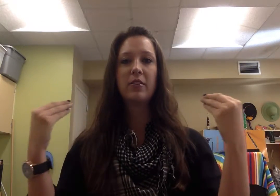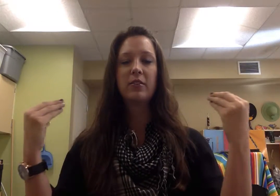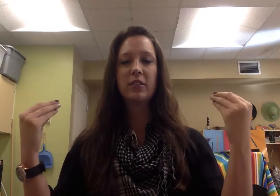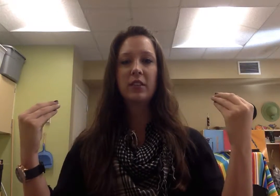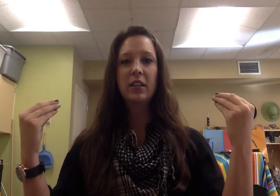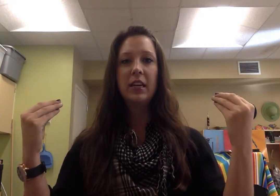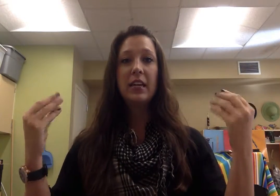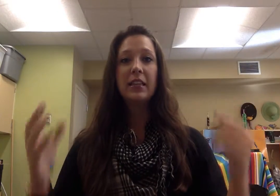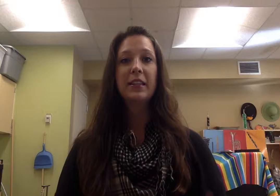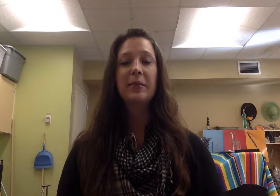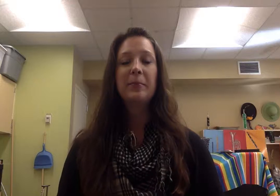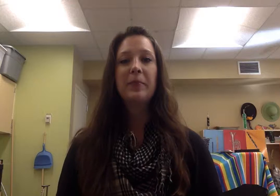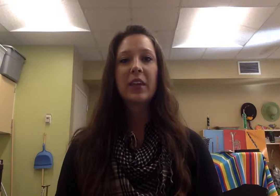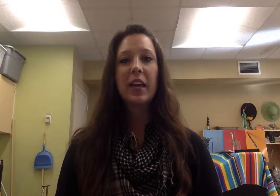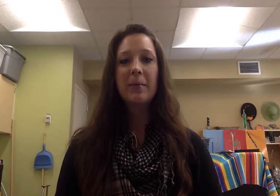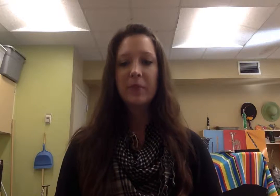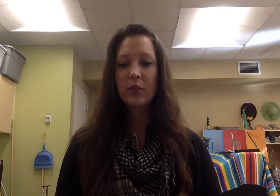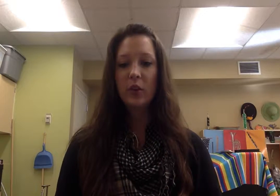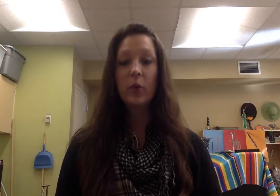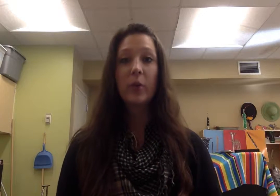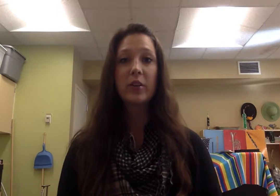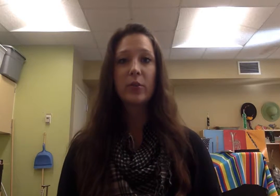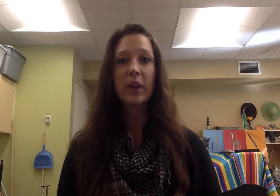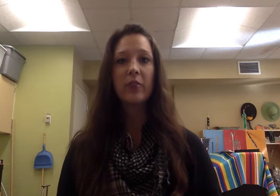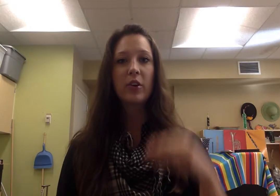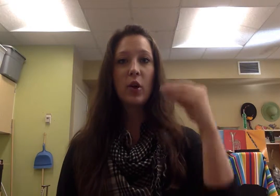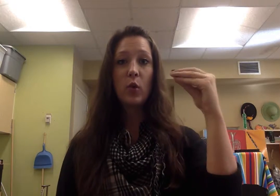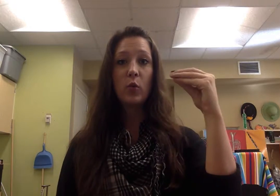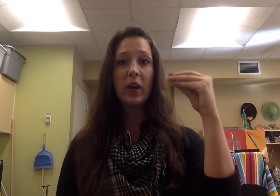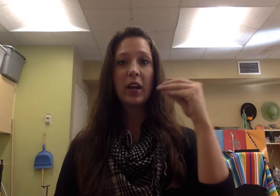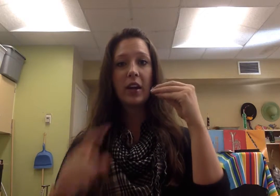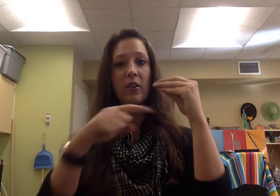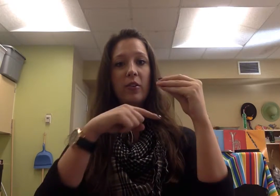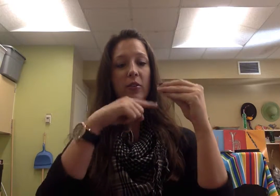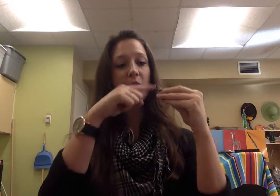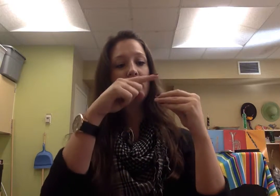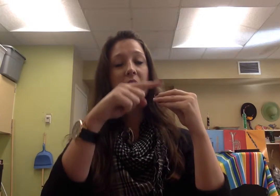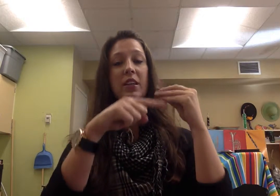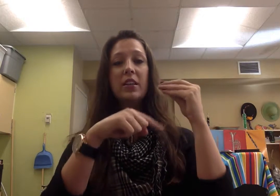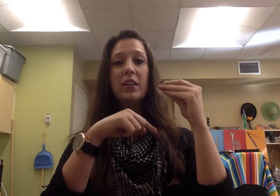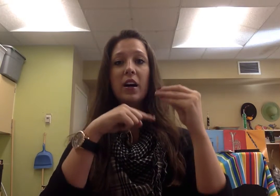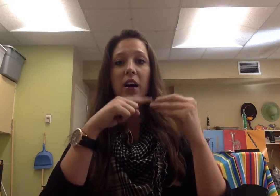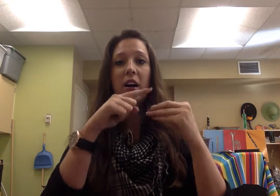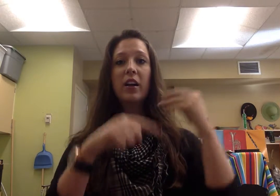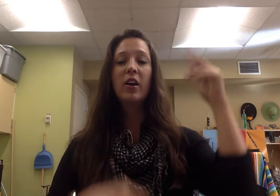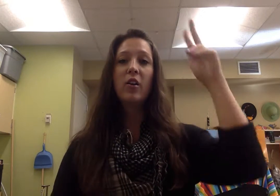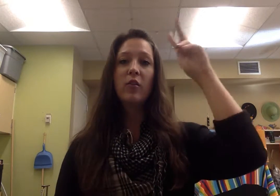mild. Okay. So we'll go back to round. Round. Yawn,